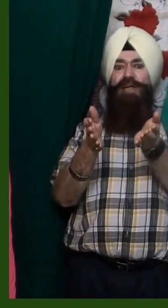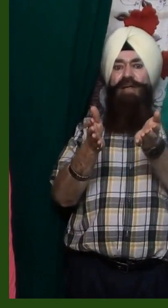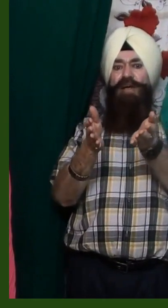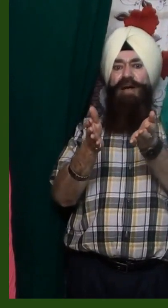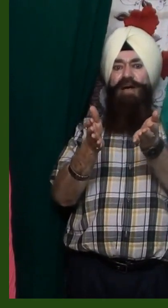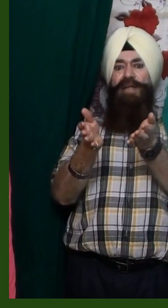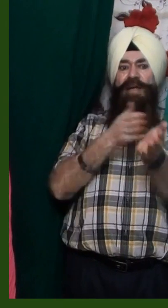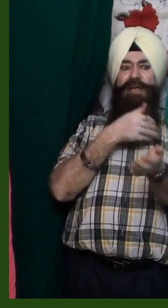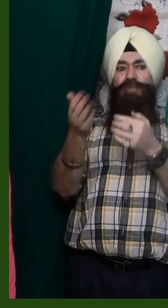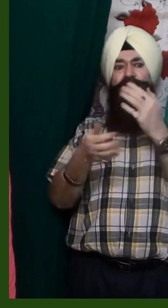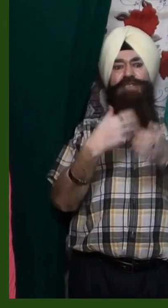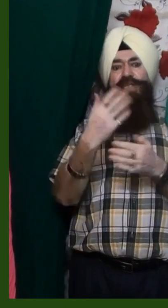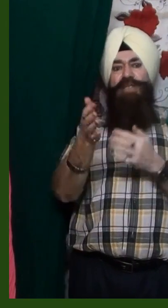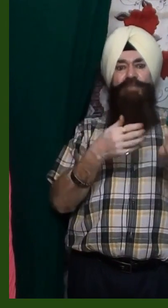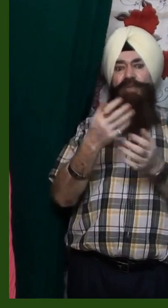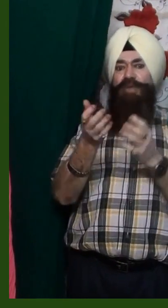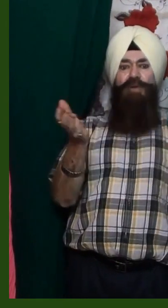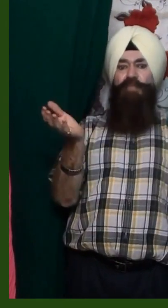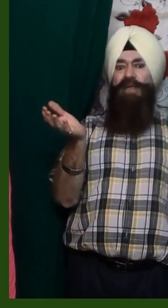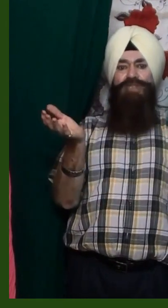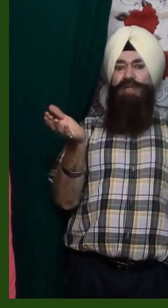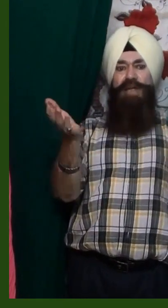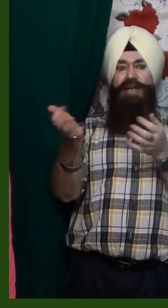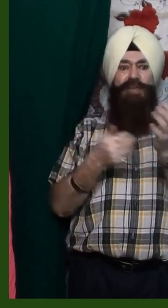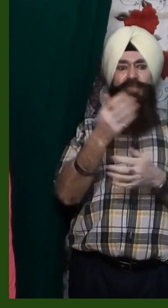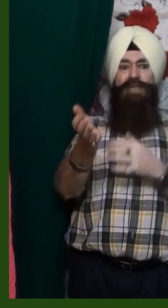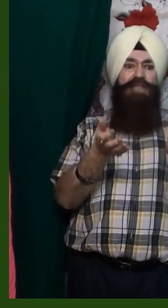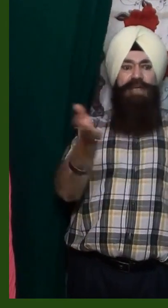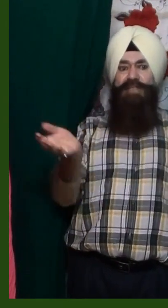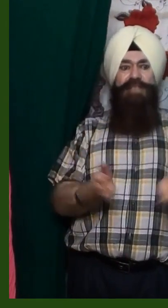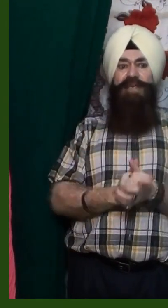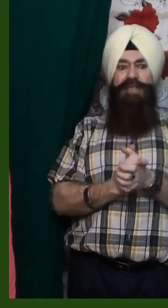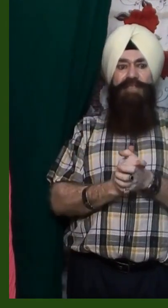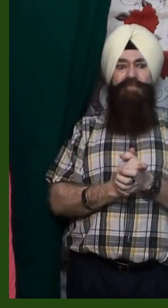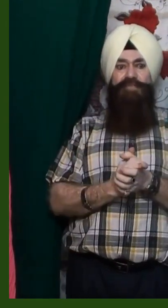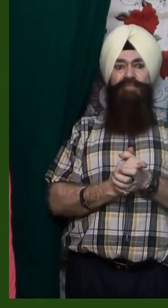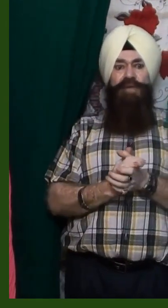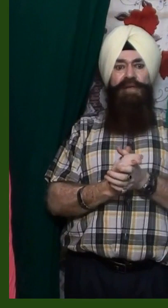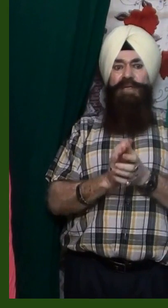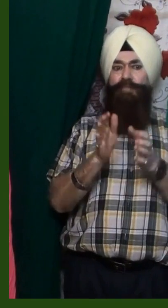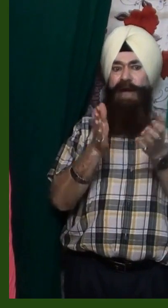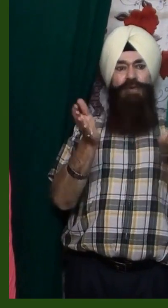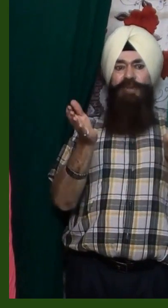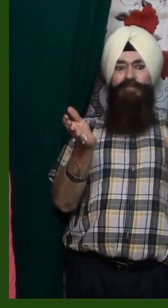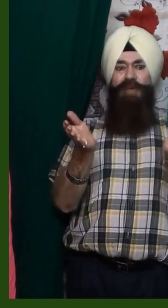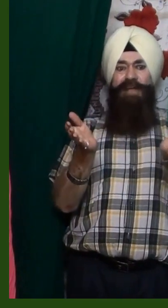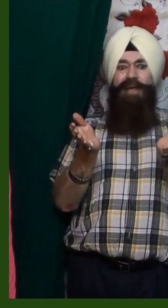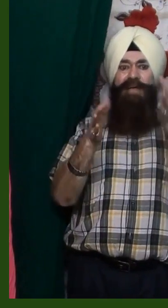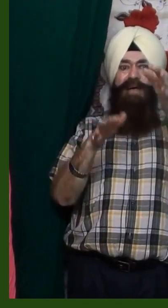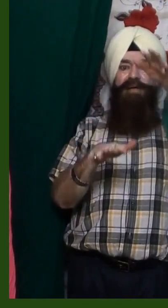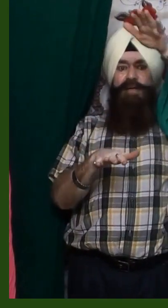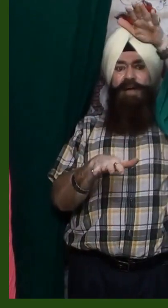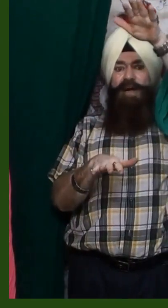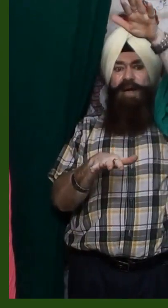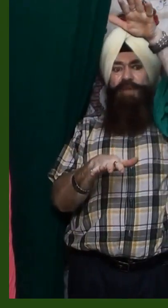inertial relative to each other. We will not be inertial relative to each other in this case, despite of the fact